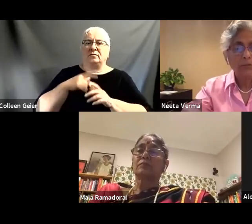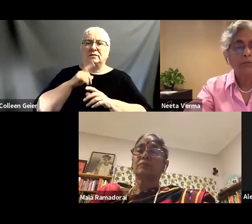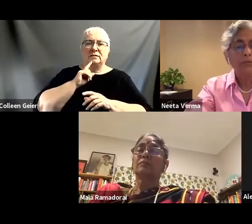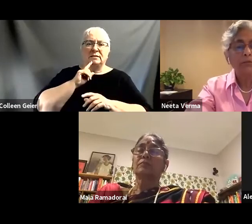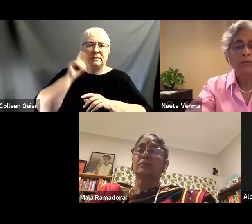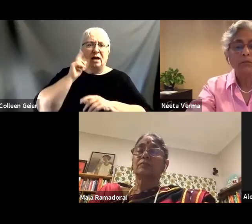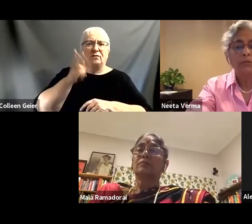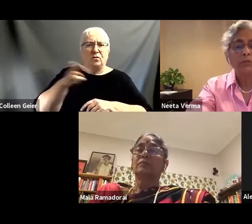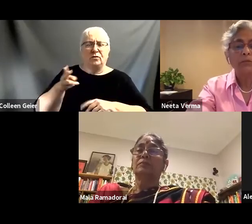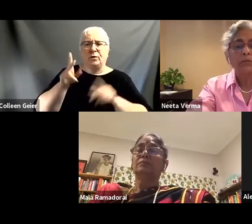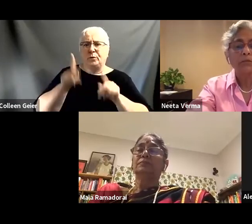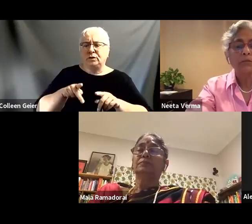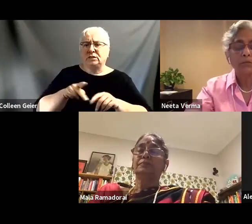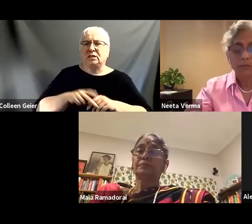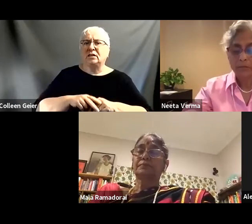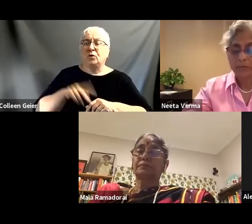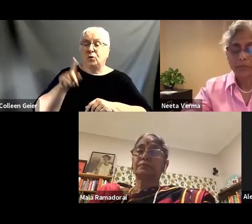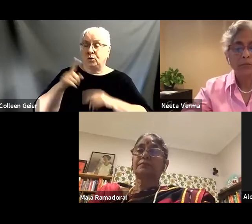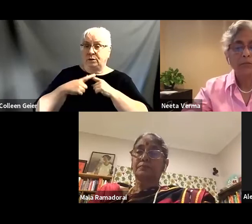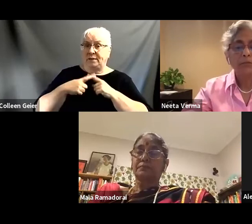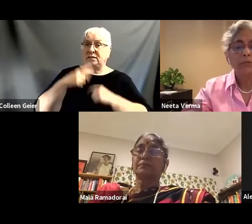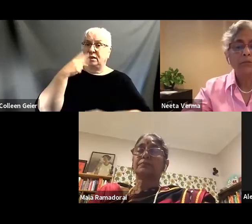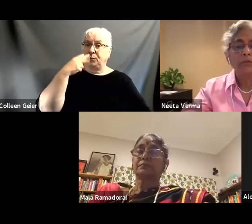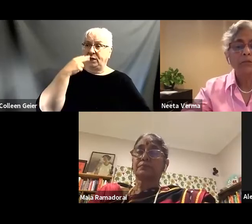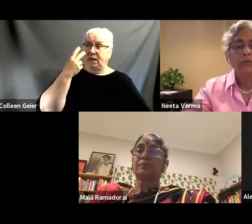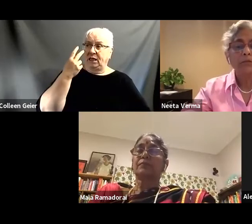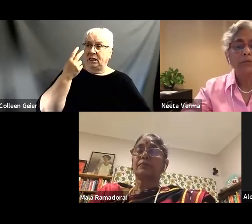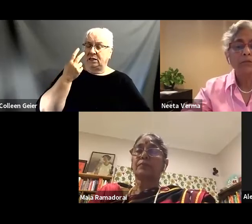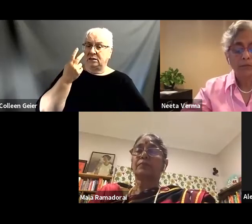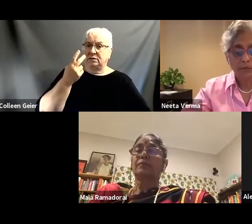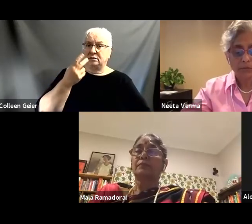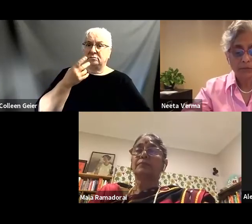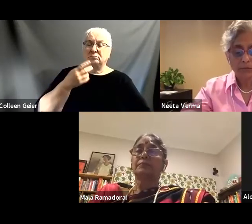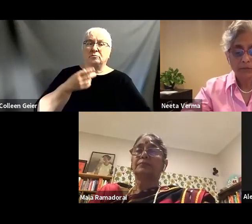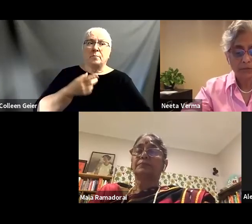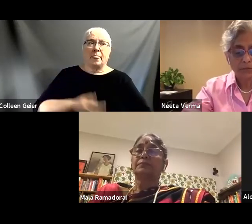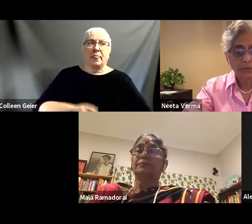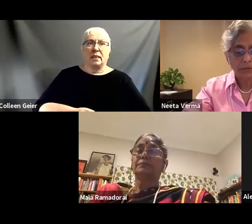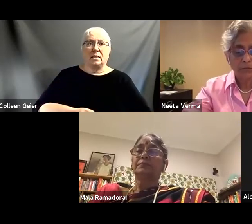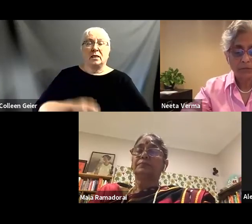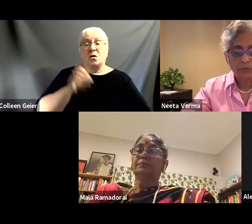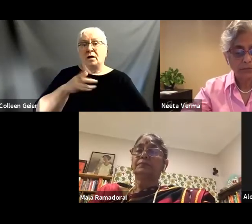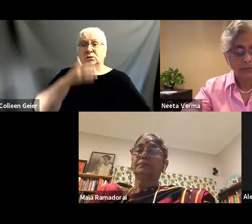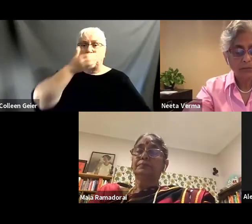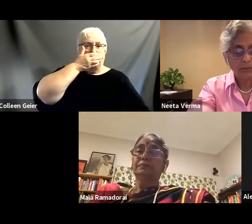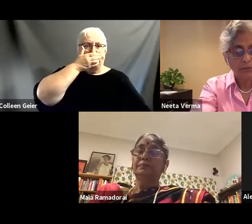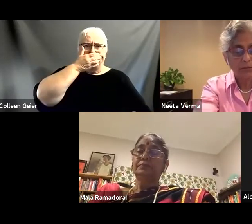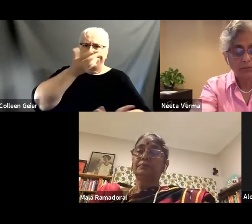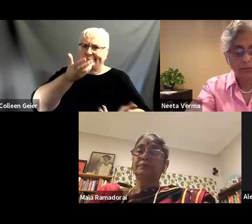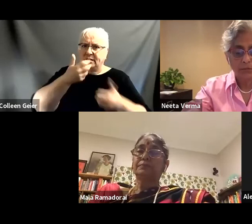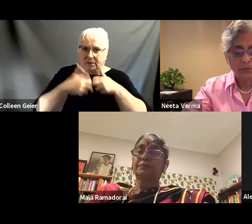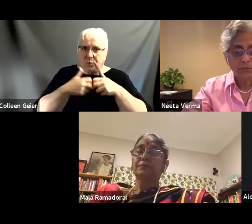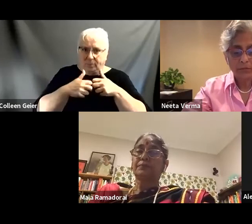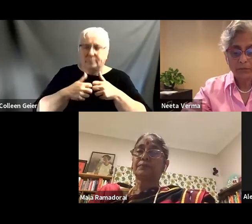who relies on lip reading. Aside from the issue of wearing a mask, let's say